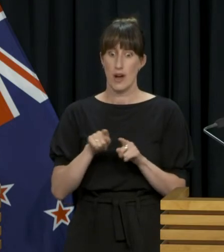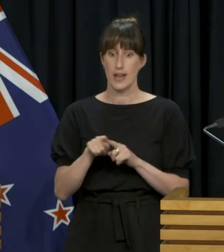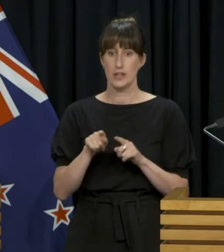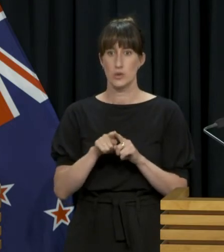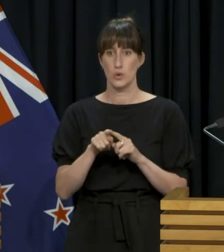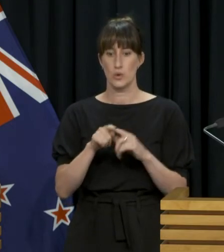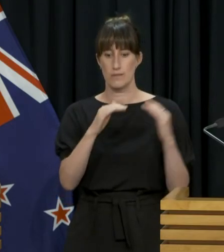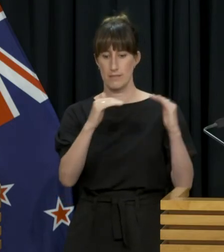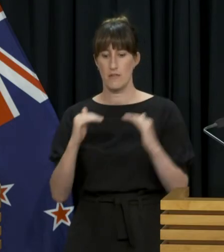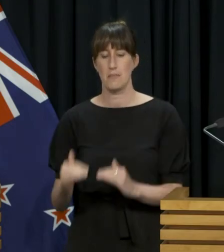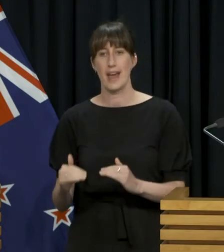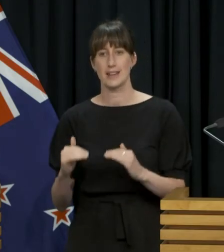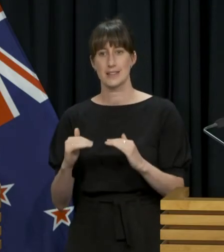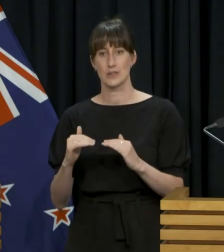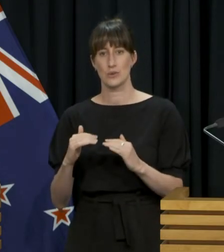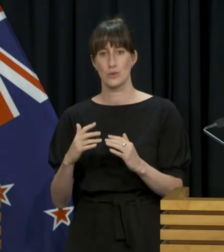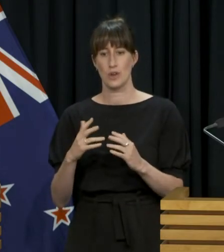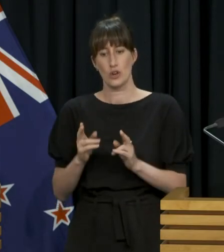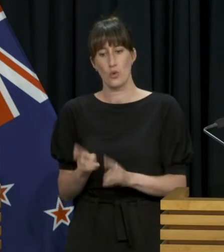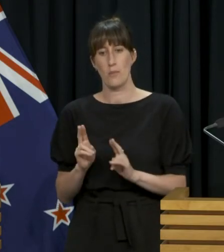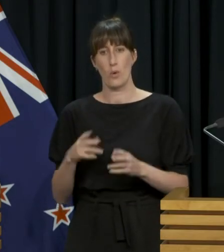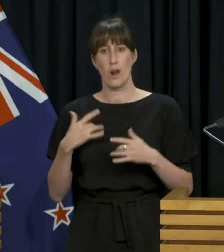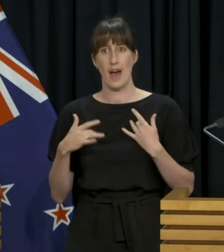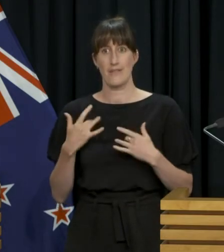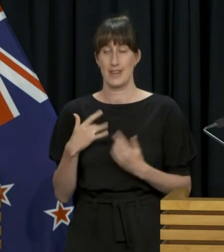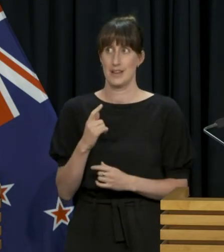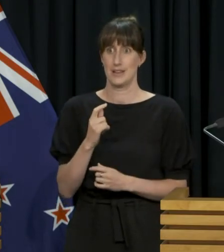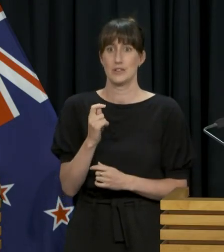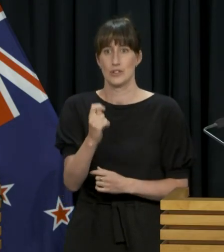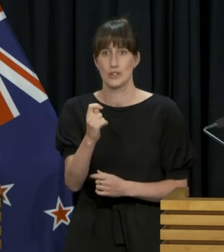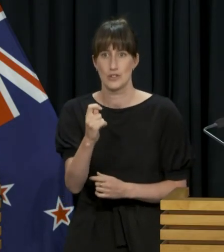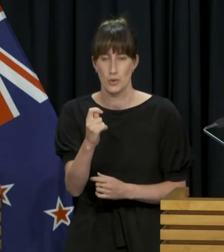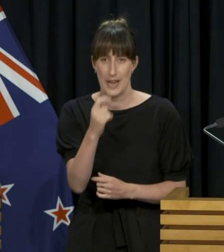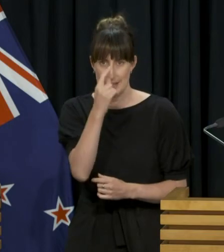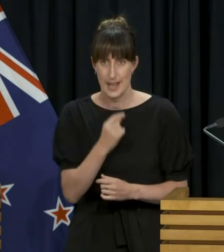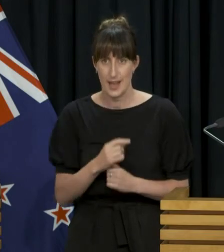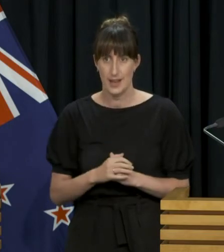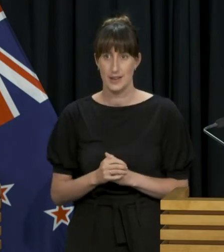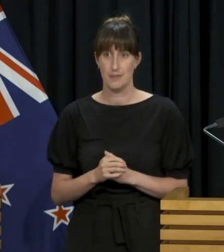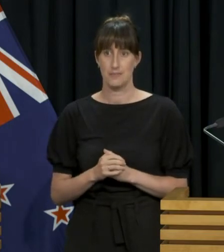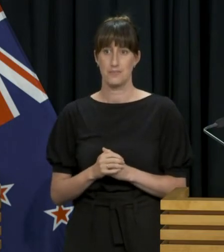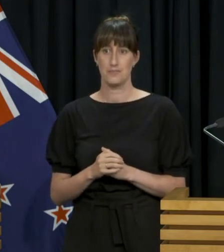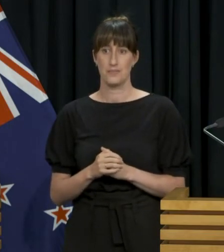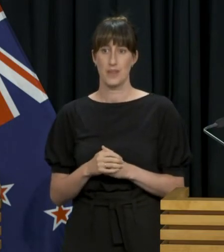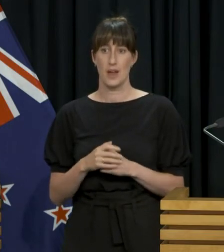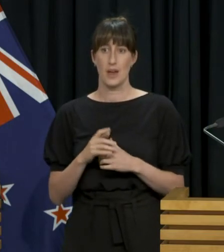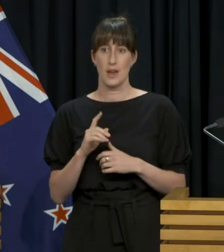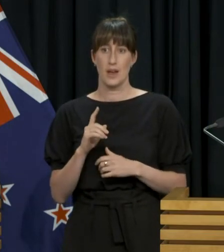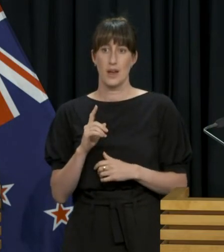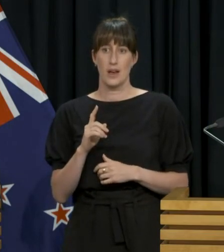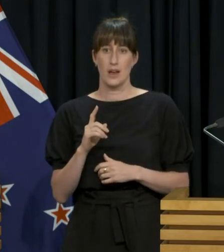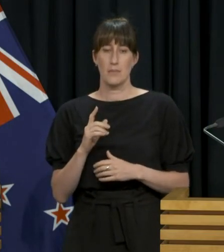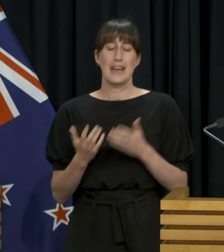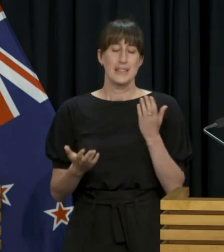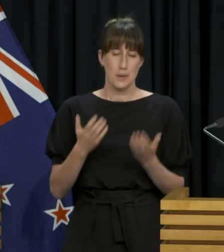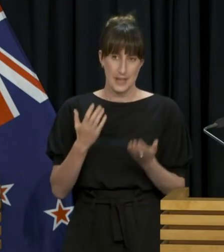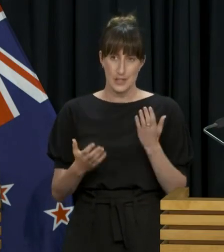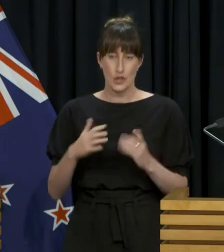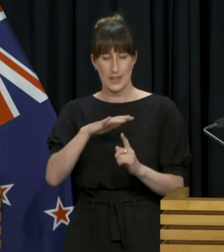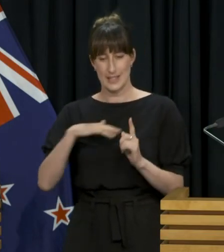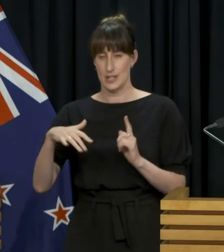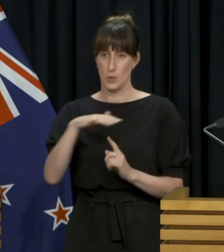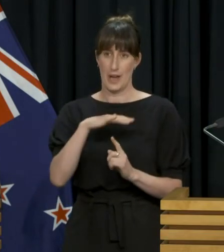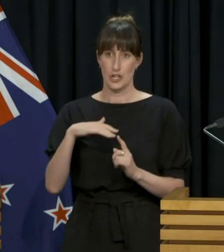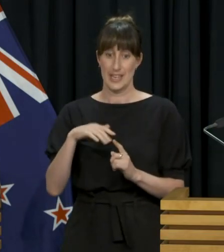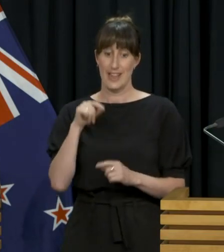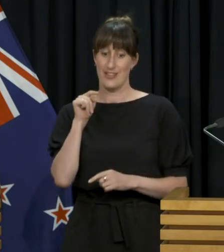again as quickly as we can. Now that is a difference where previously we might have had a full incubation cycle, for example, before we have moved. In this